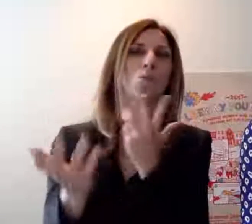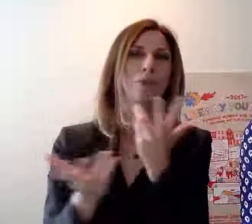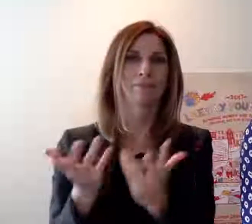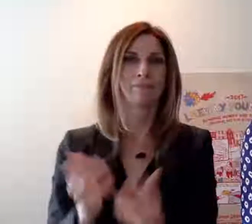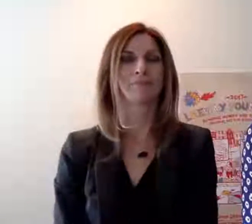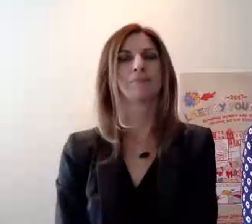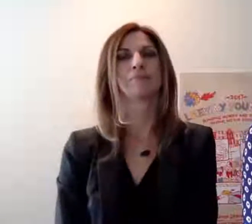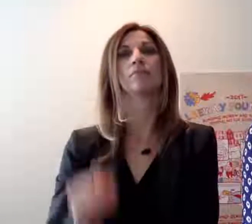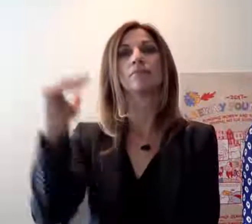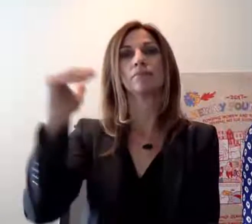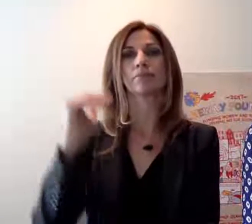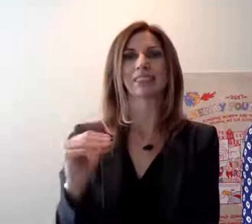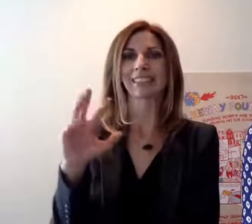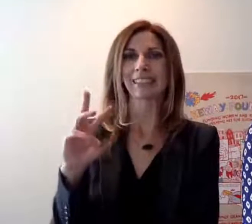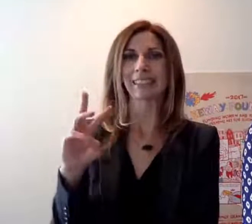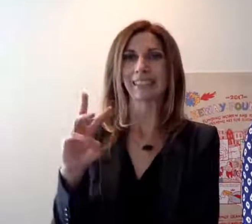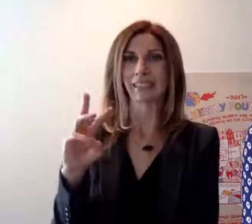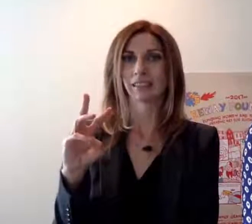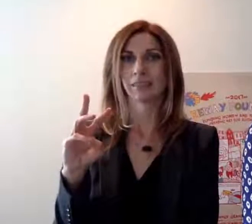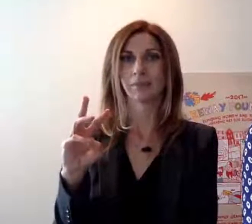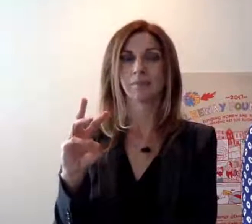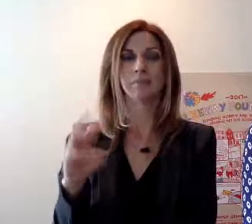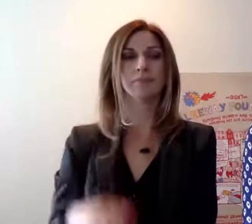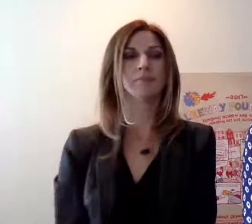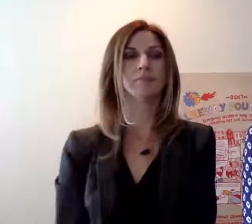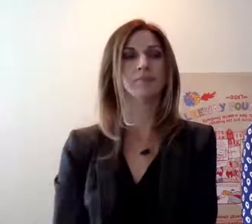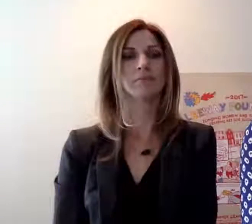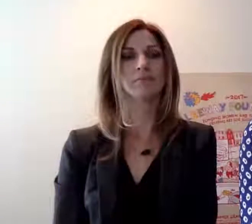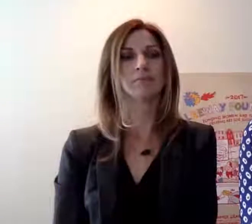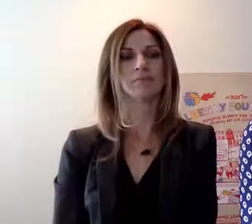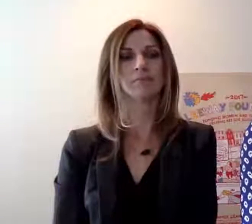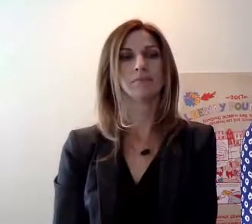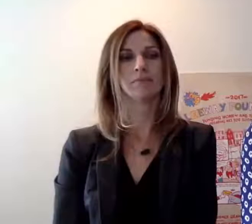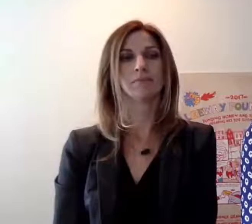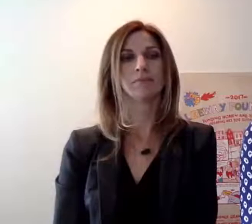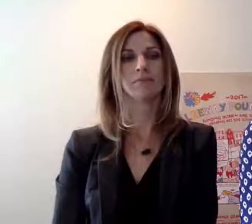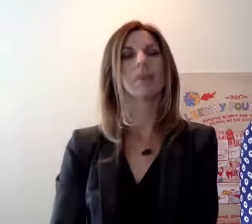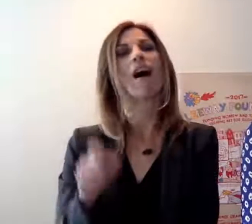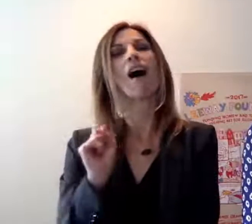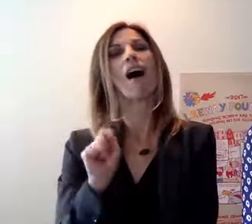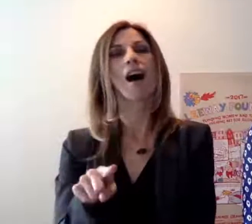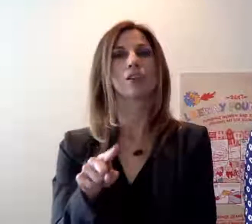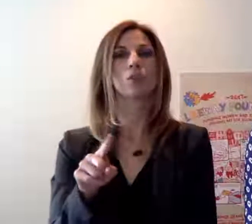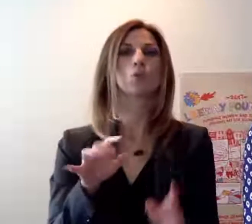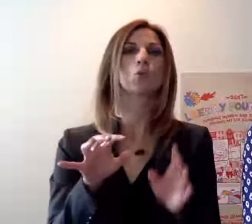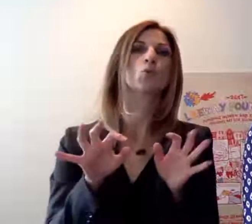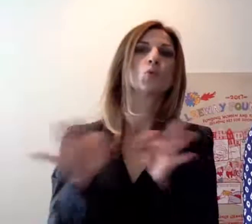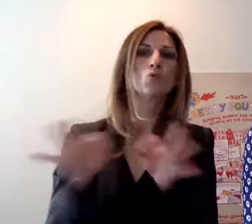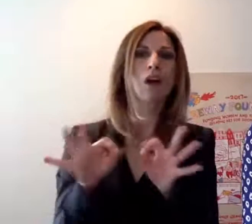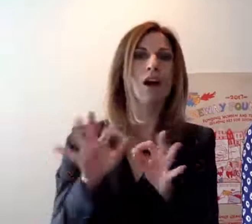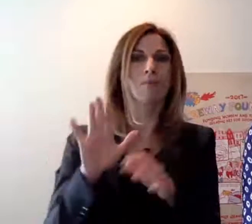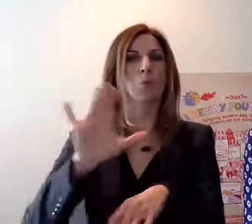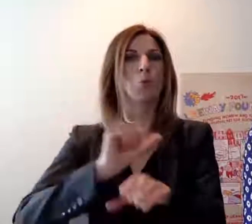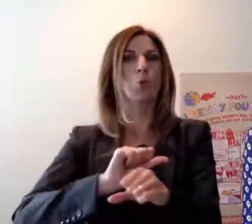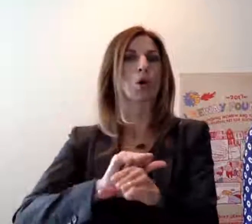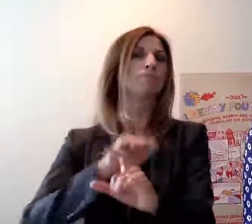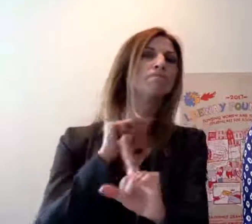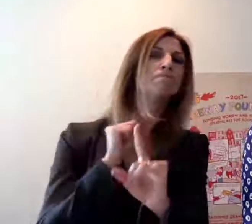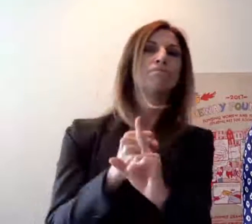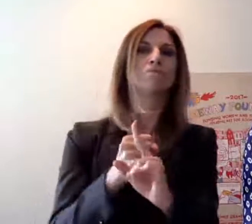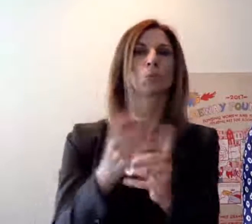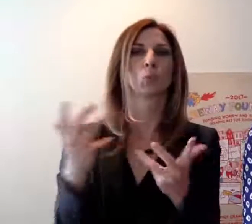Question number 6 is asking you to describe the impact of your work. And so if